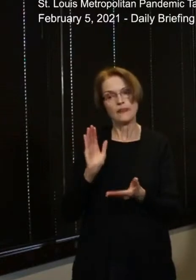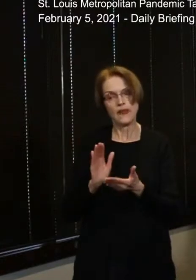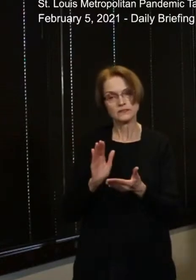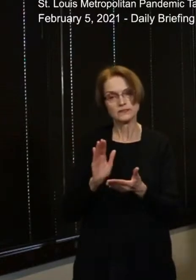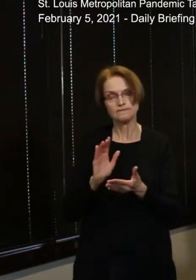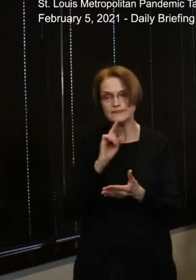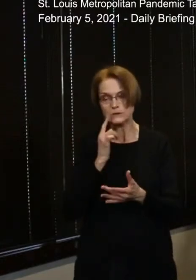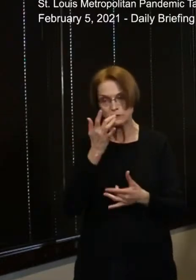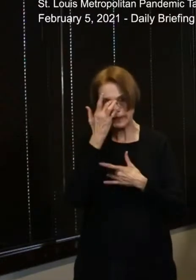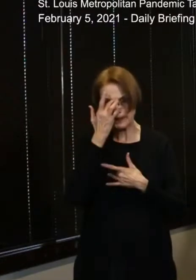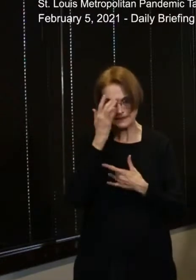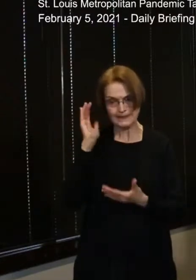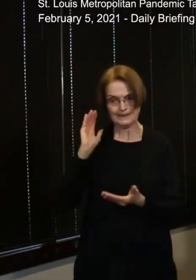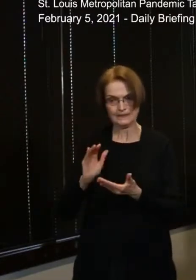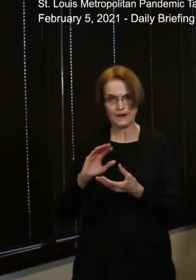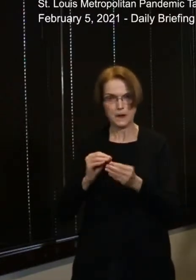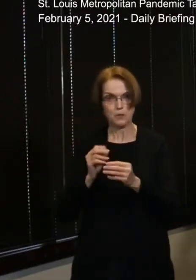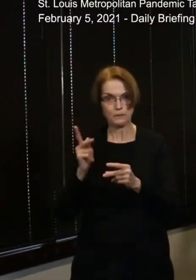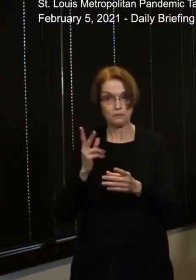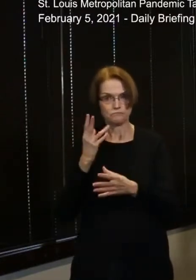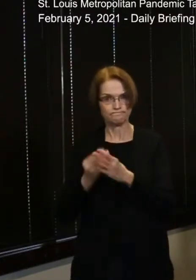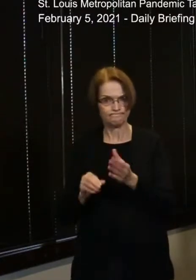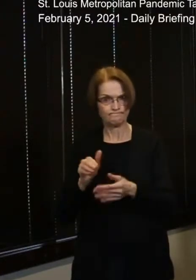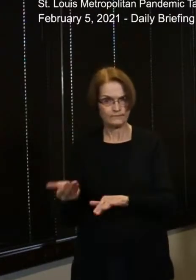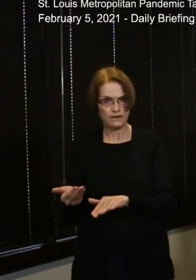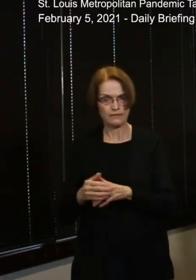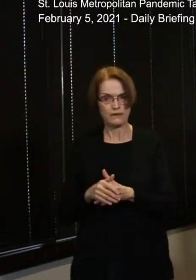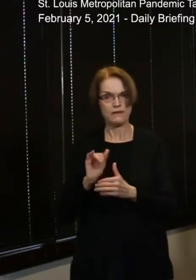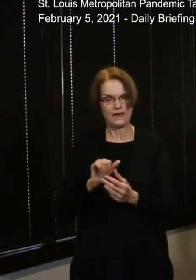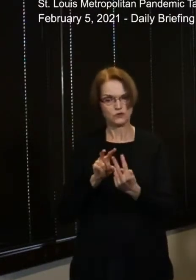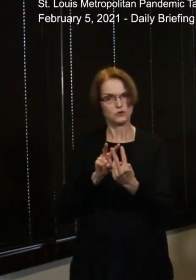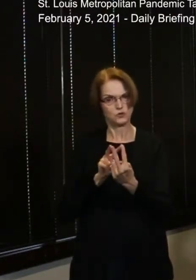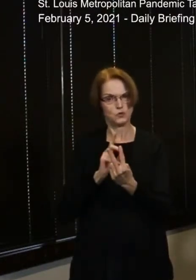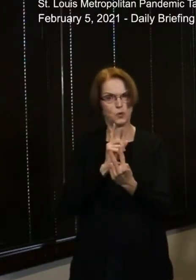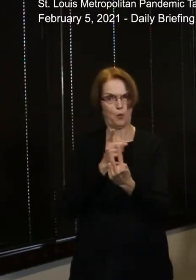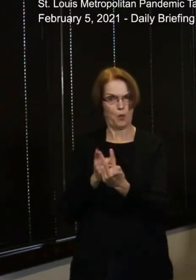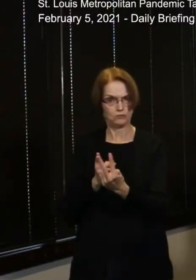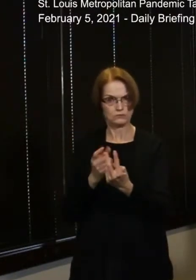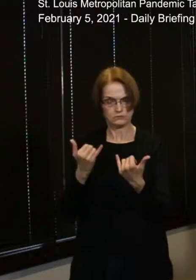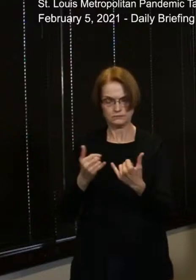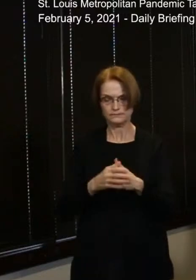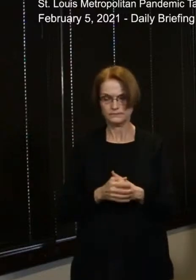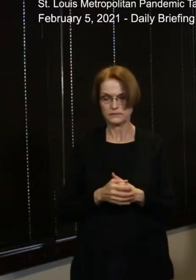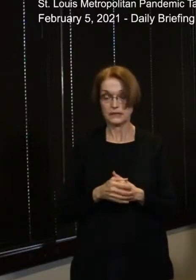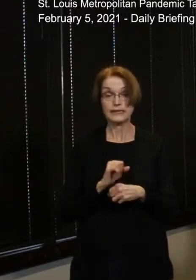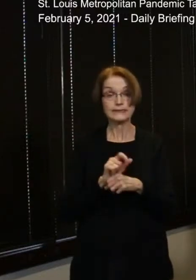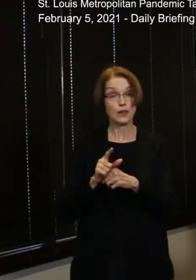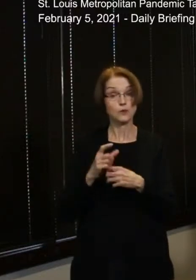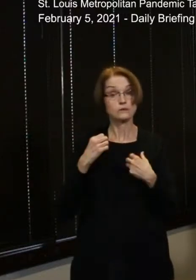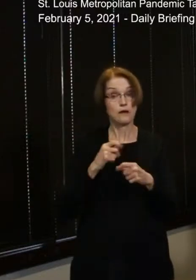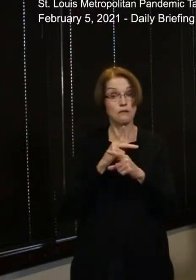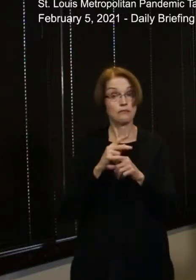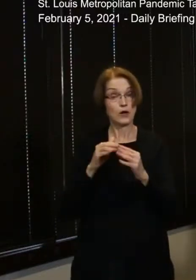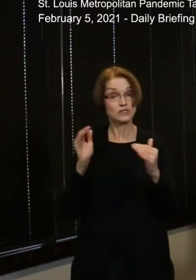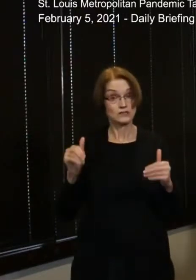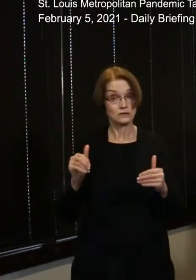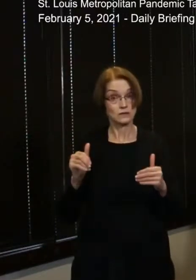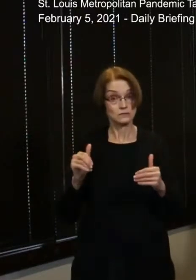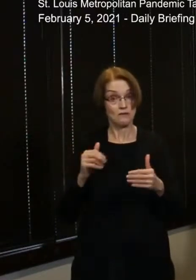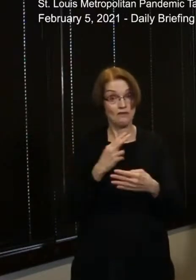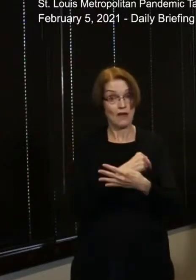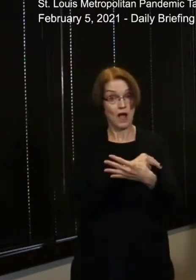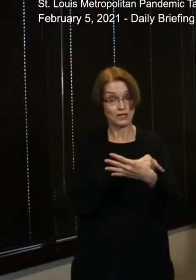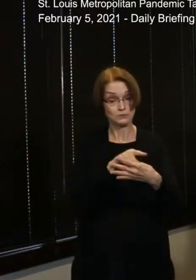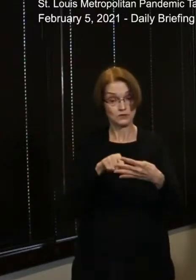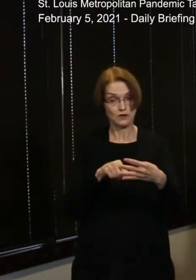decreasing mortality, so death. Those are the goals that we have. So currently, the St. Louis healthcare systems are focusing on